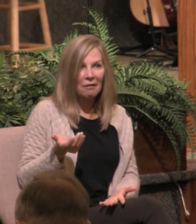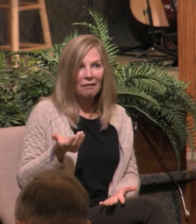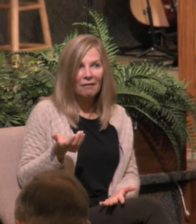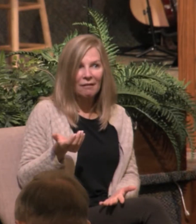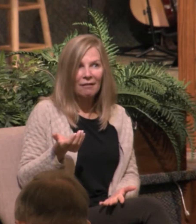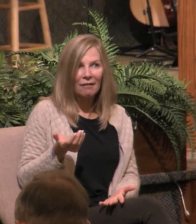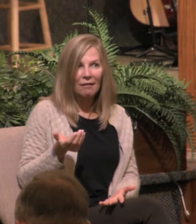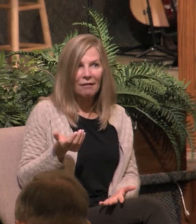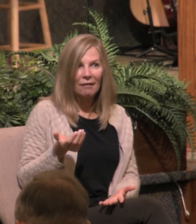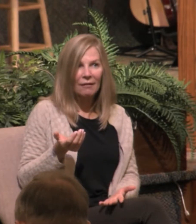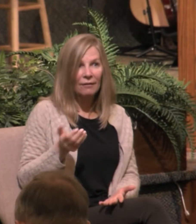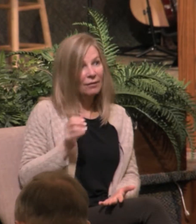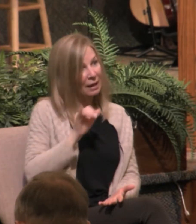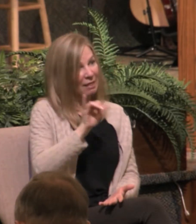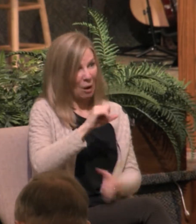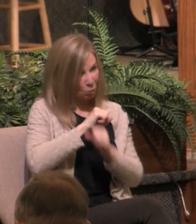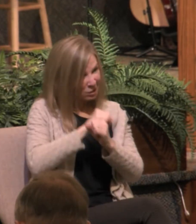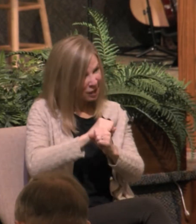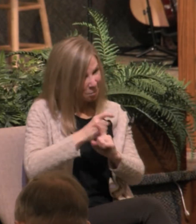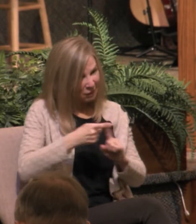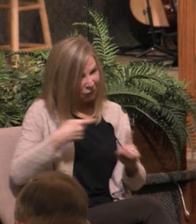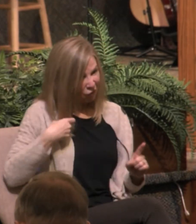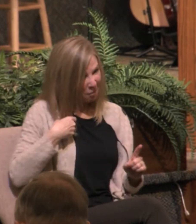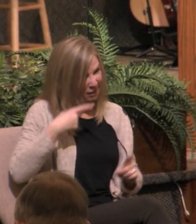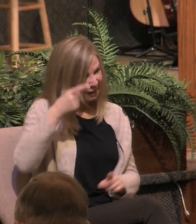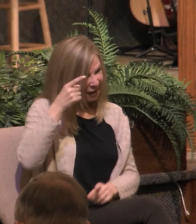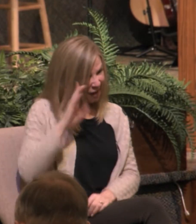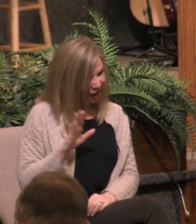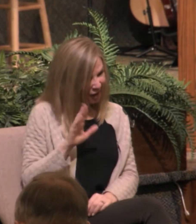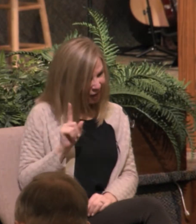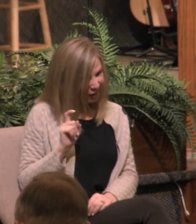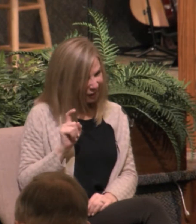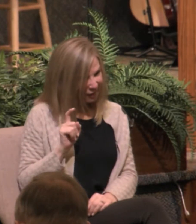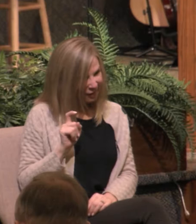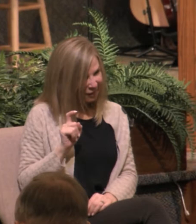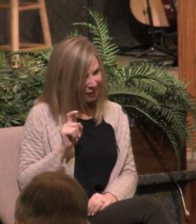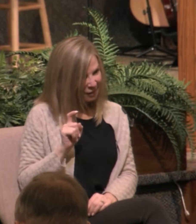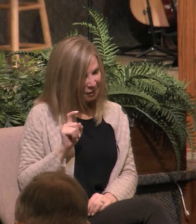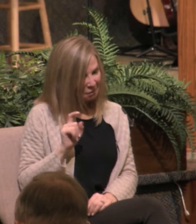More significantly, that's going to protect me from God?